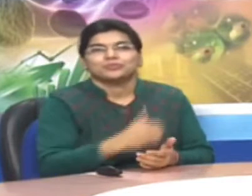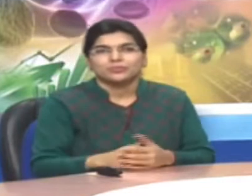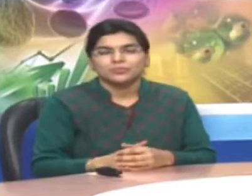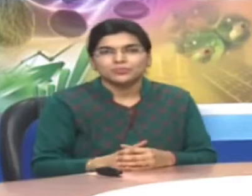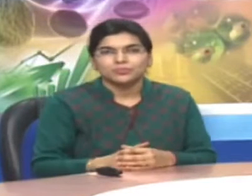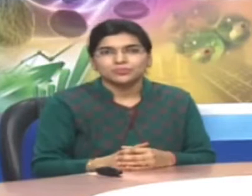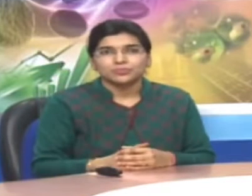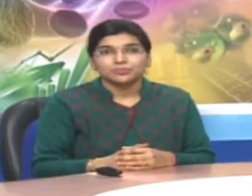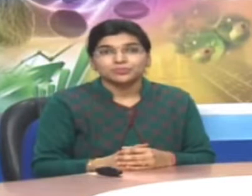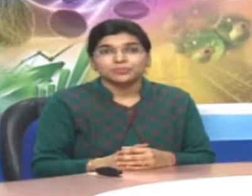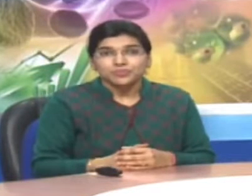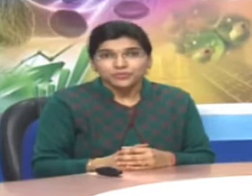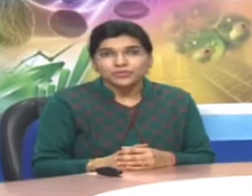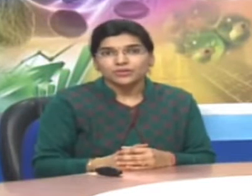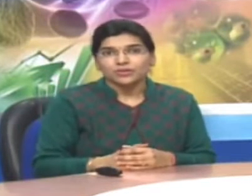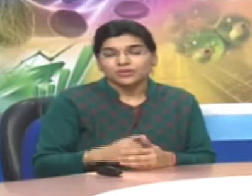"You won't kill me for a good reason."